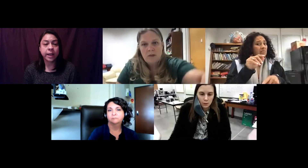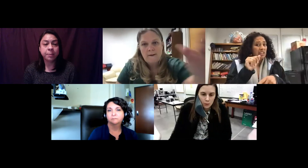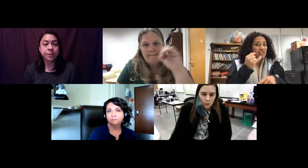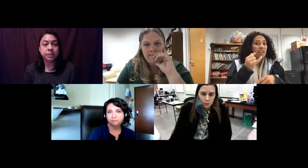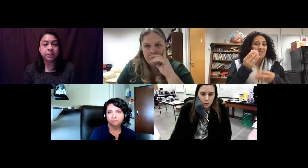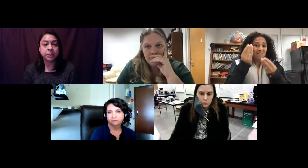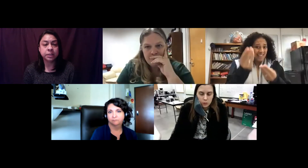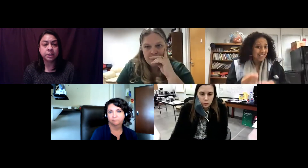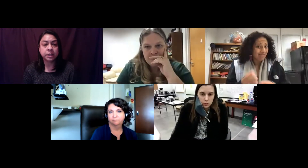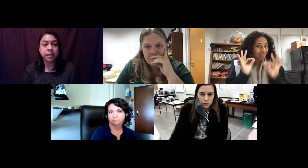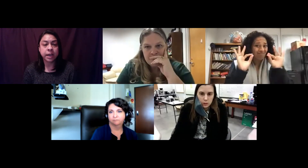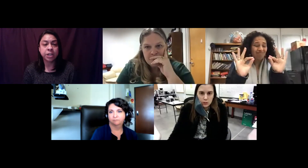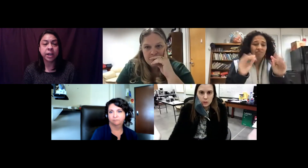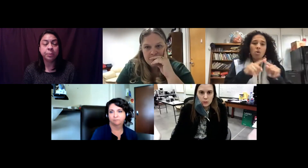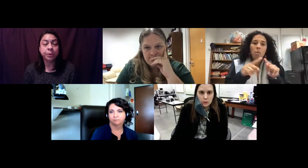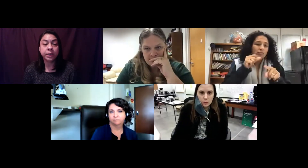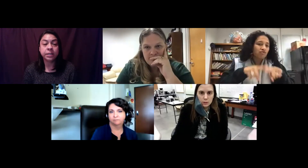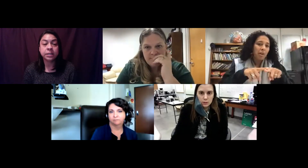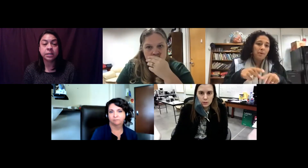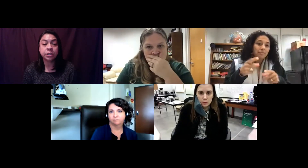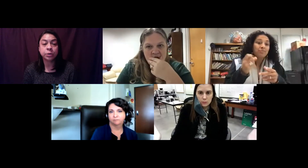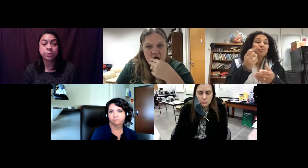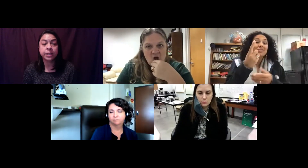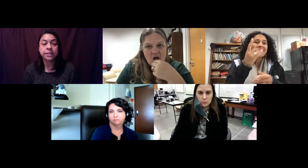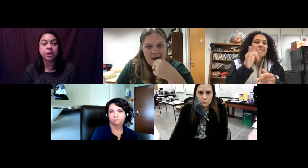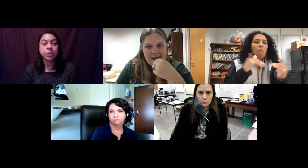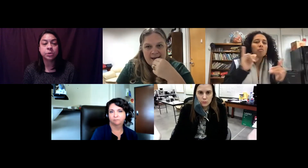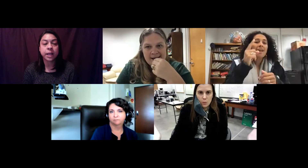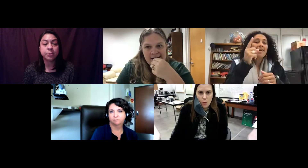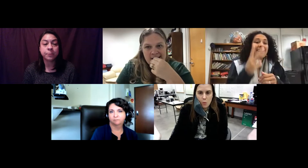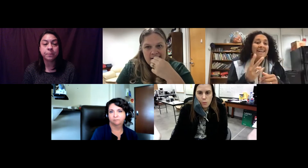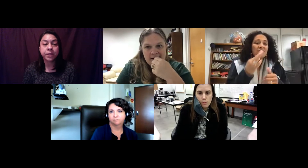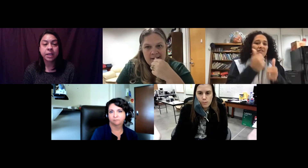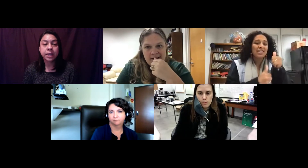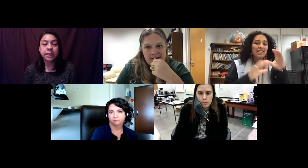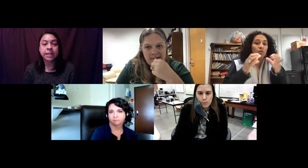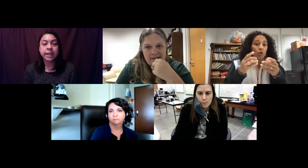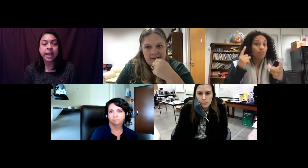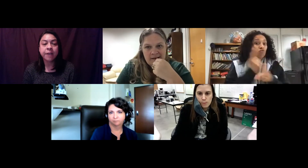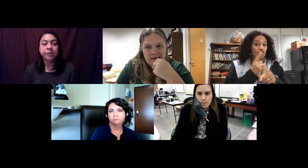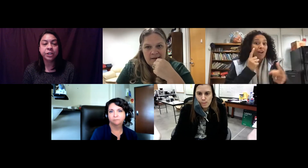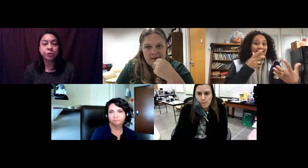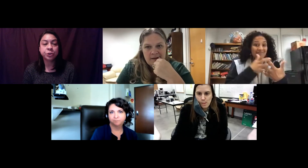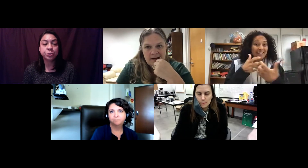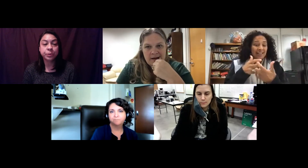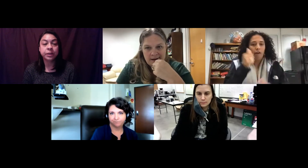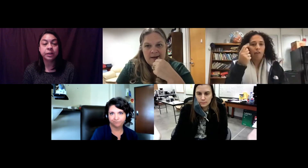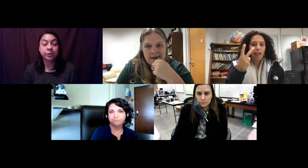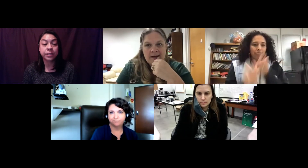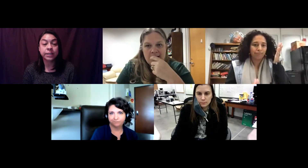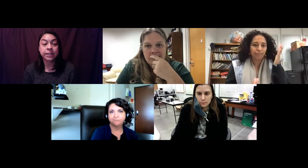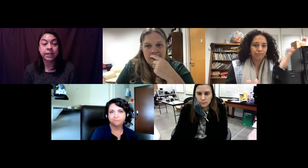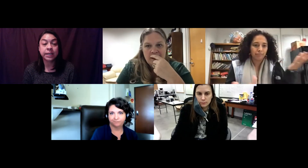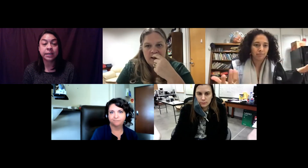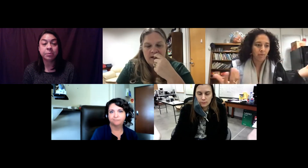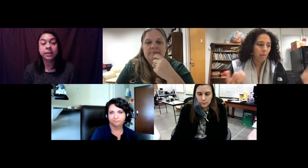what happens, AJ had put it in to the groups, but it's not always reliable. It's like half of each group